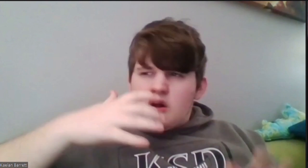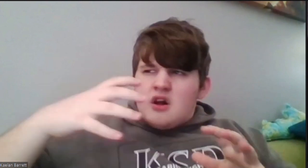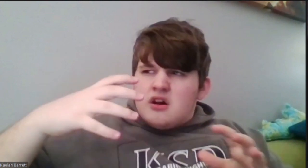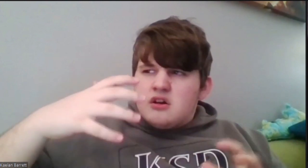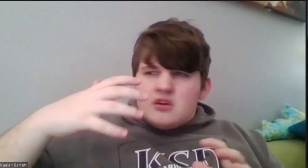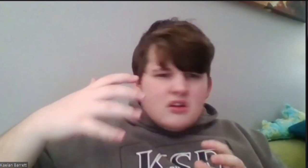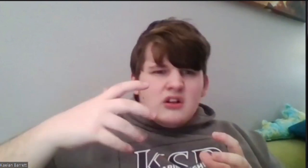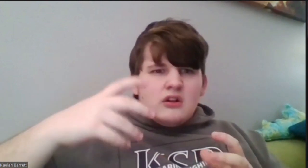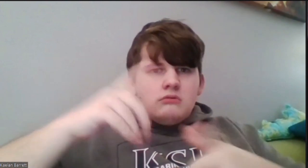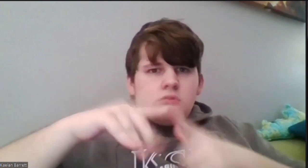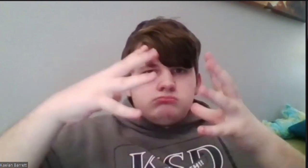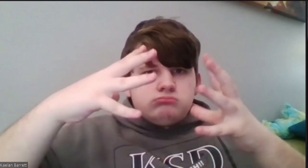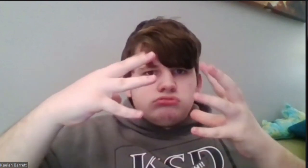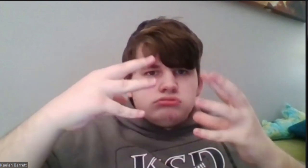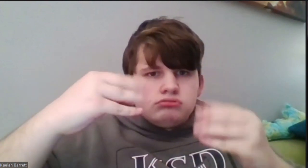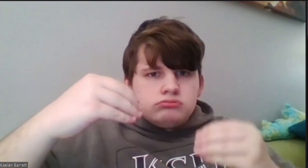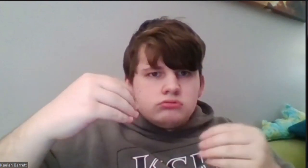Don't make fun of me." What?